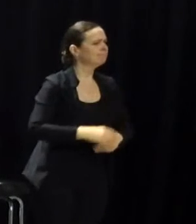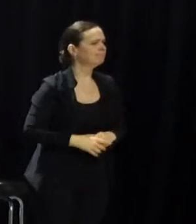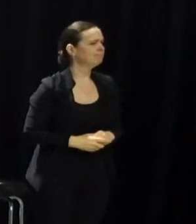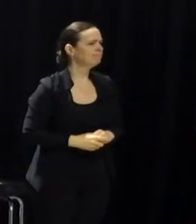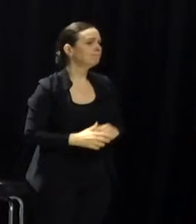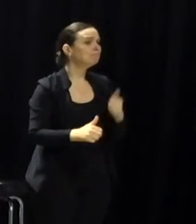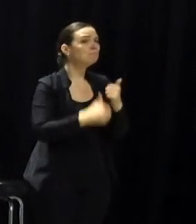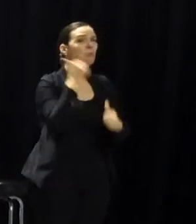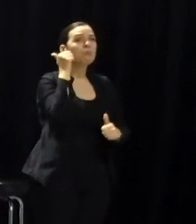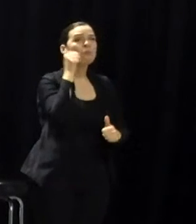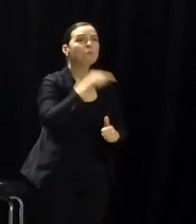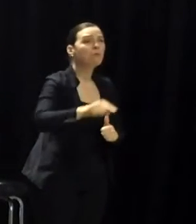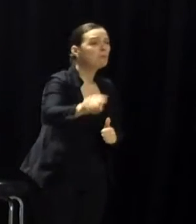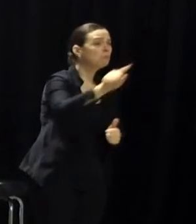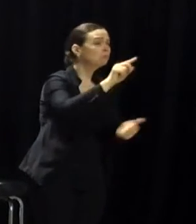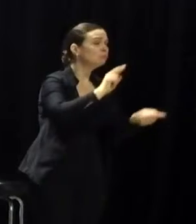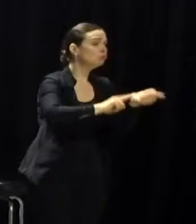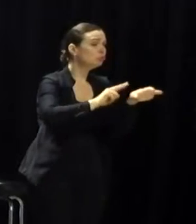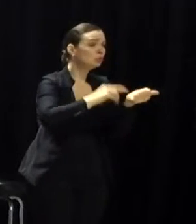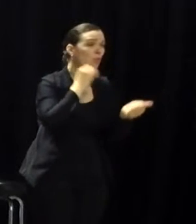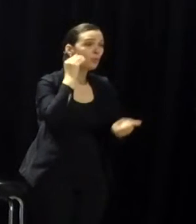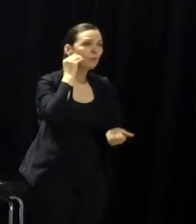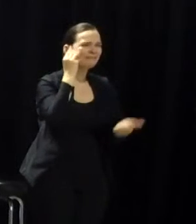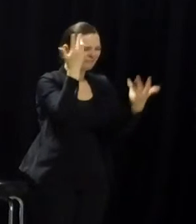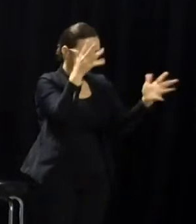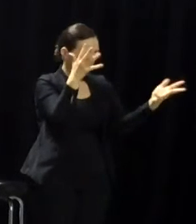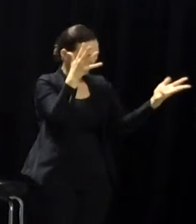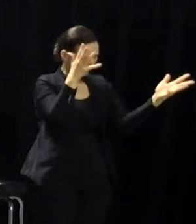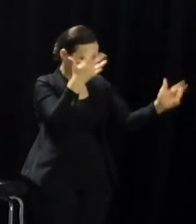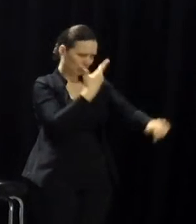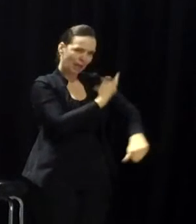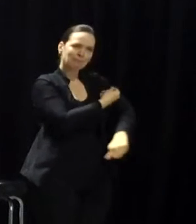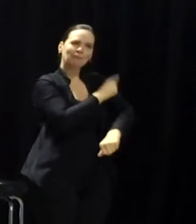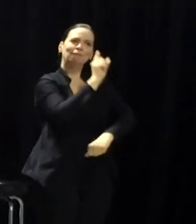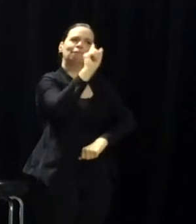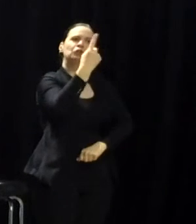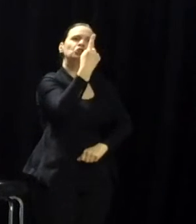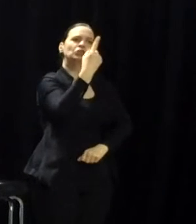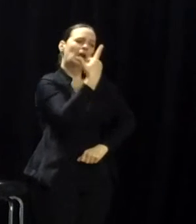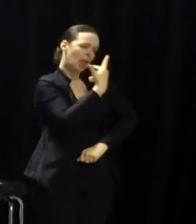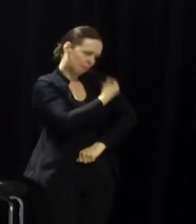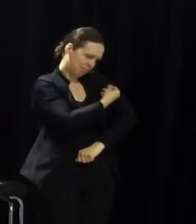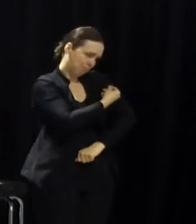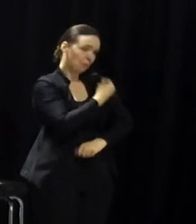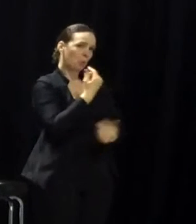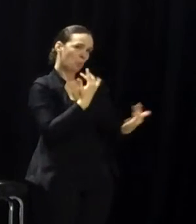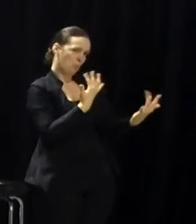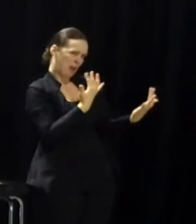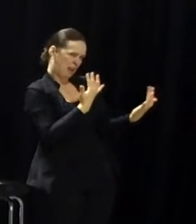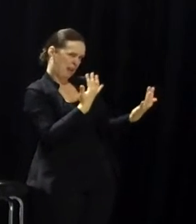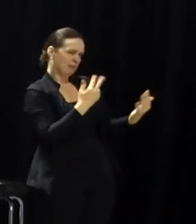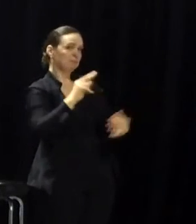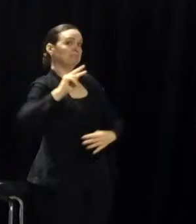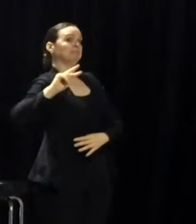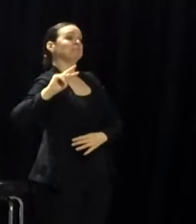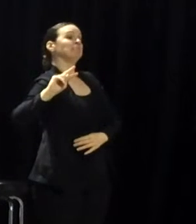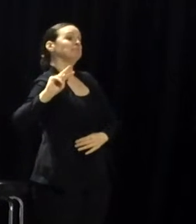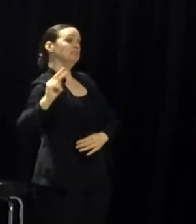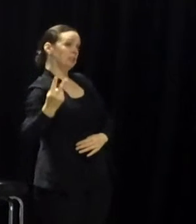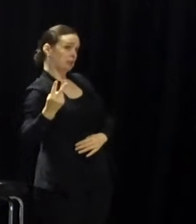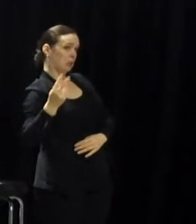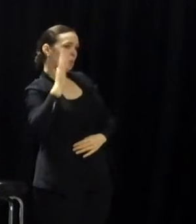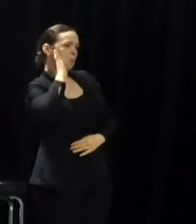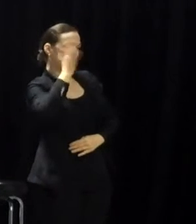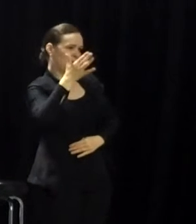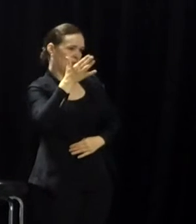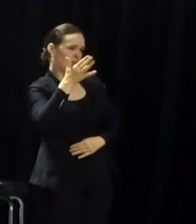first dose. It's our assisted living facilities who some are still waiting to be scheduled through the pharmacies. Those are the ones